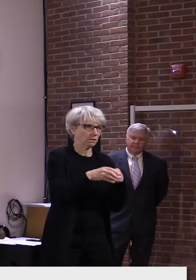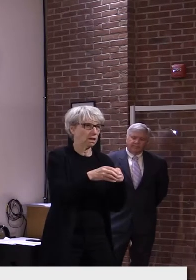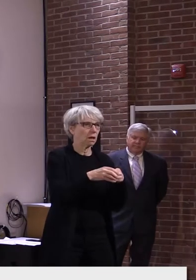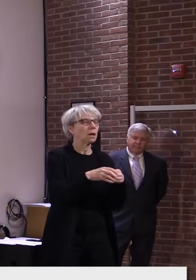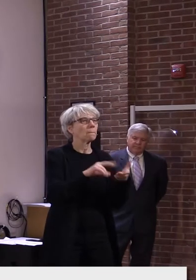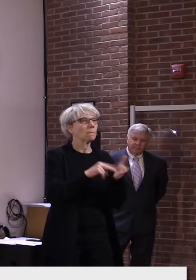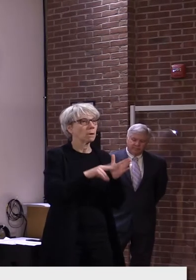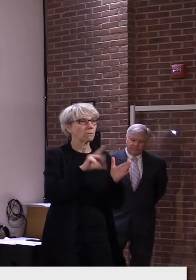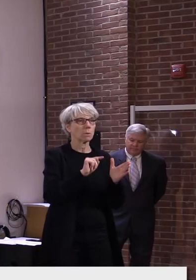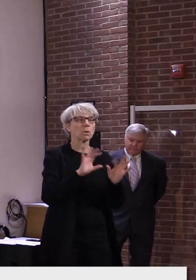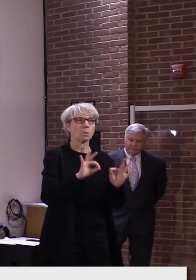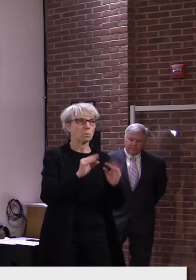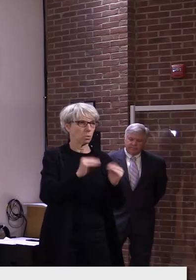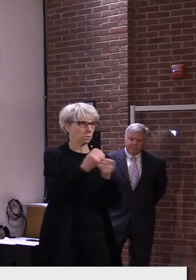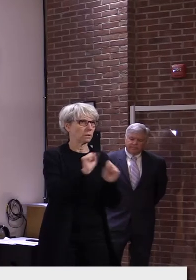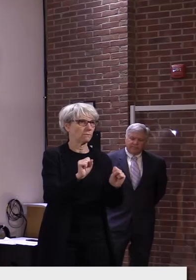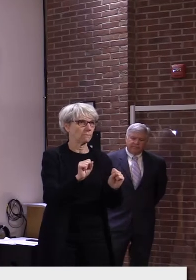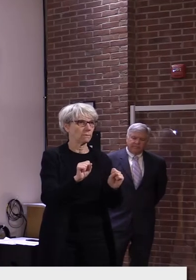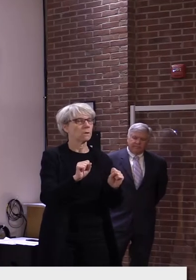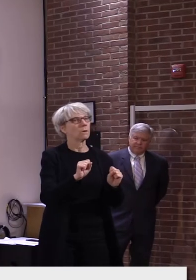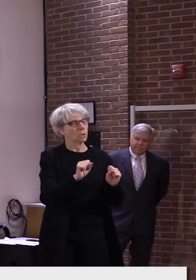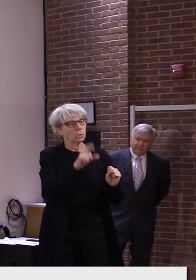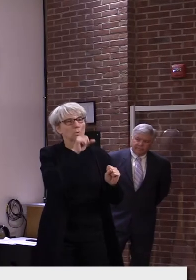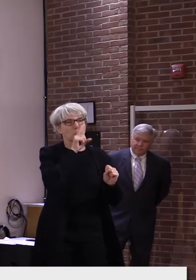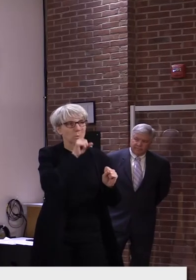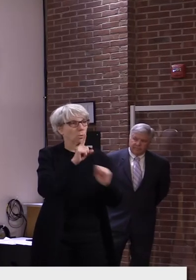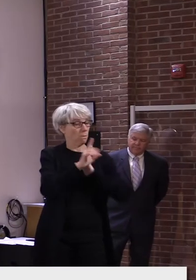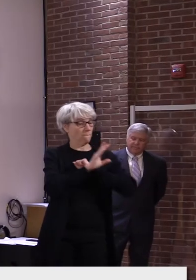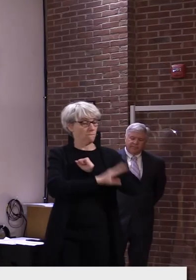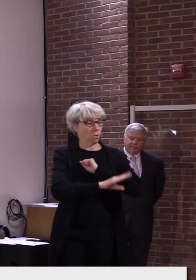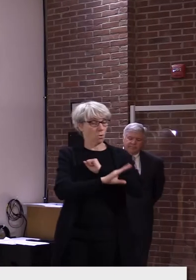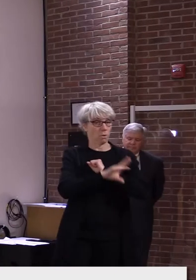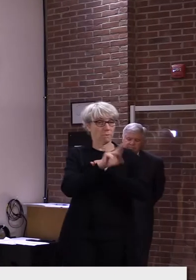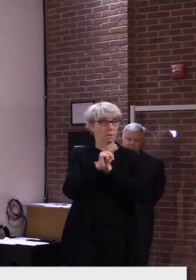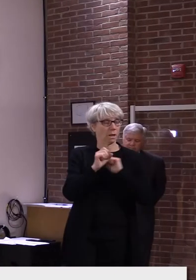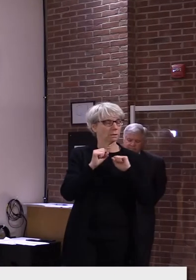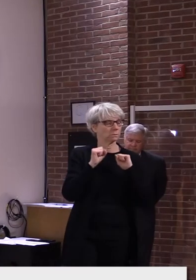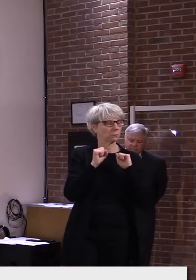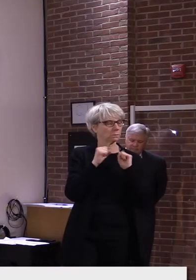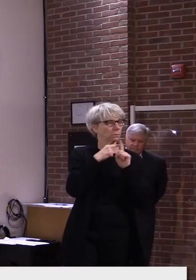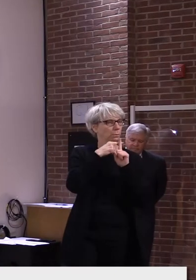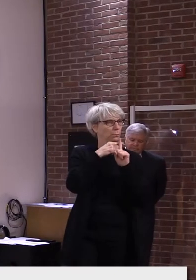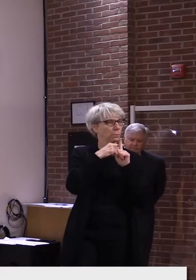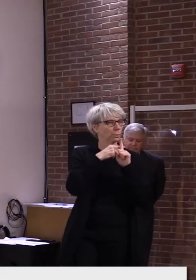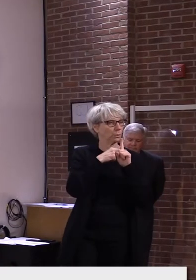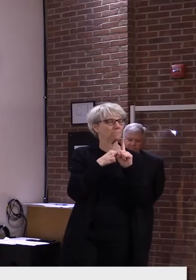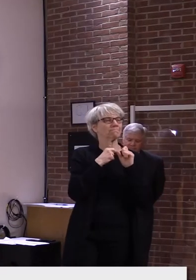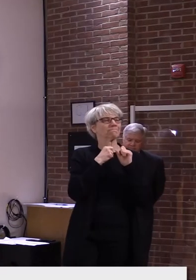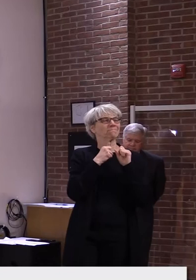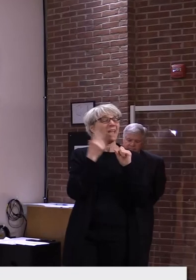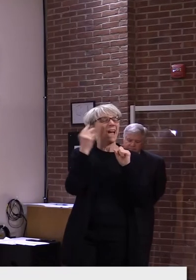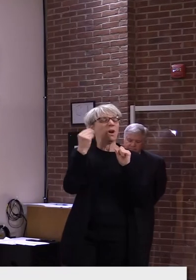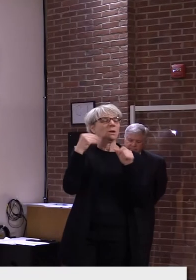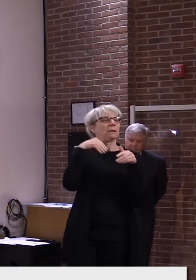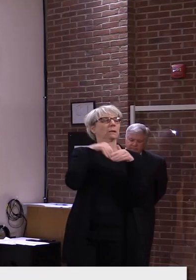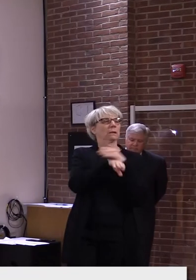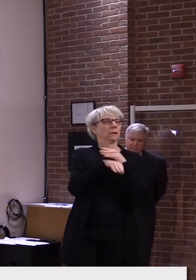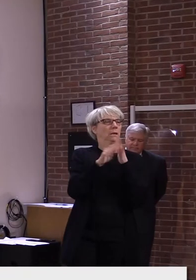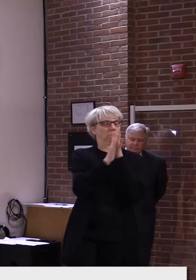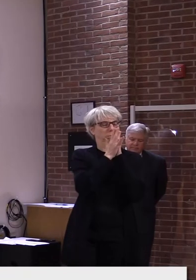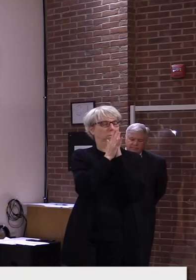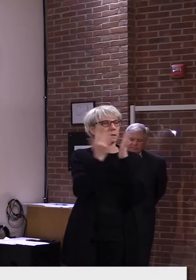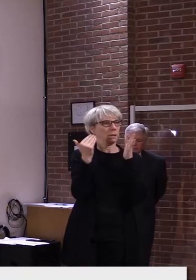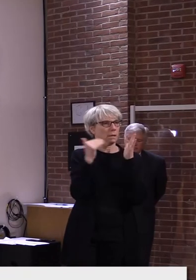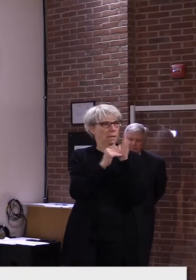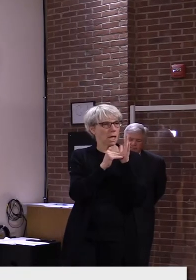see a little uptick in cases because people may start to go indoors more, I just don't believe it's going to be in the fashion